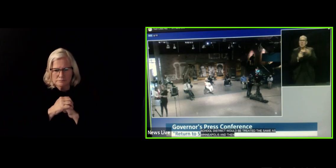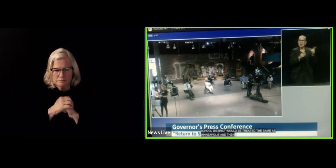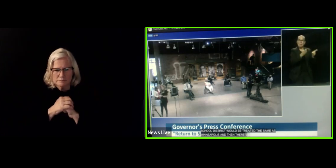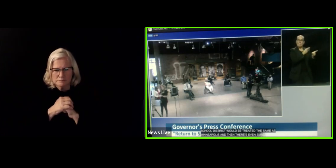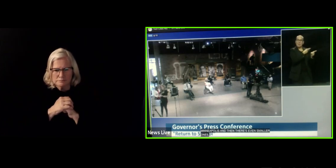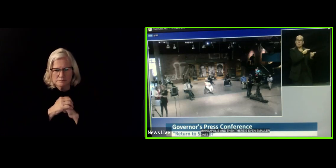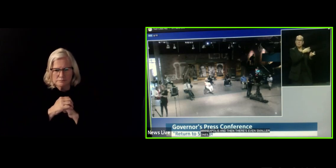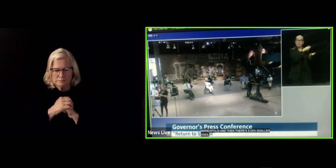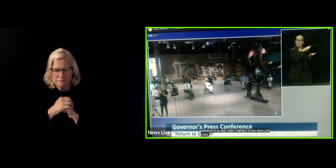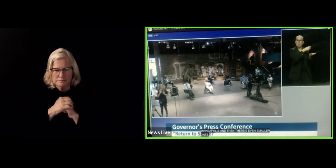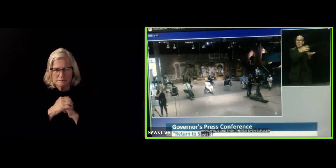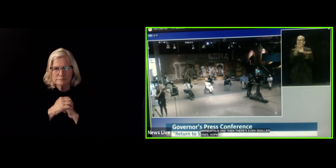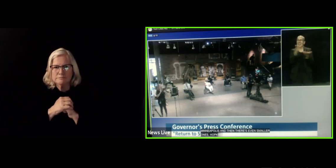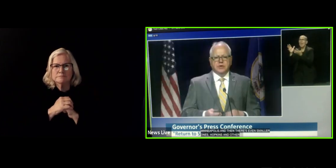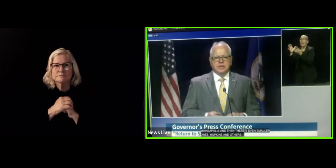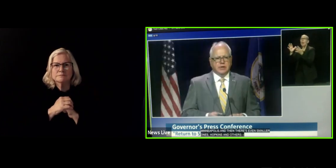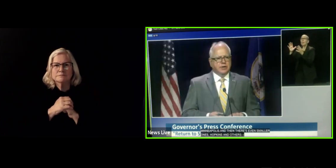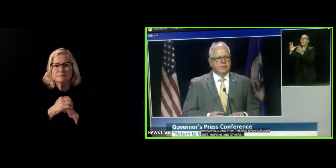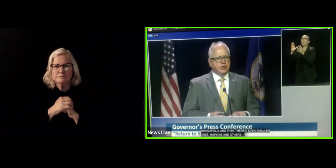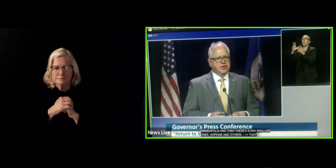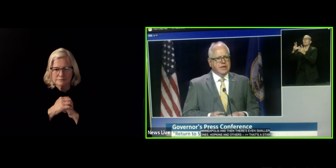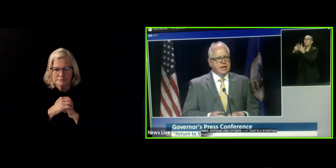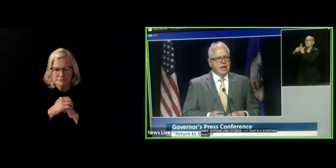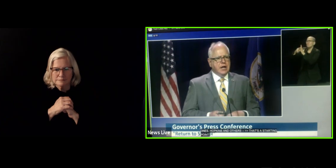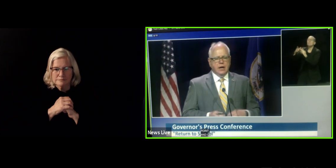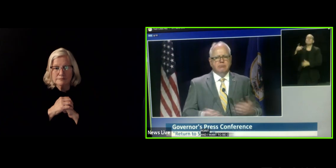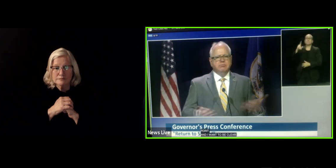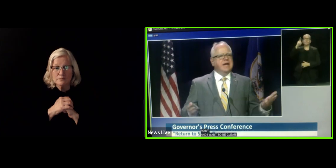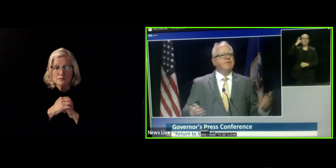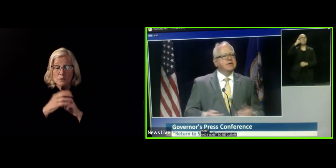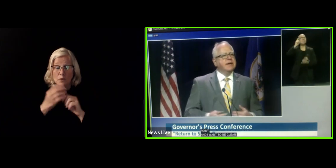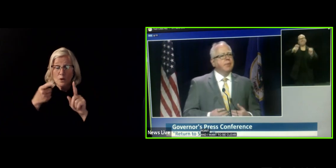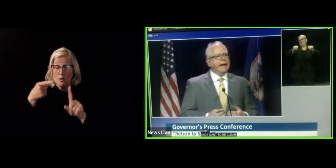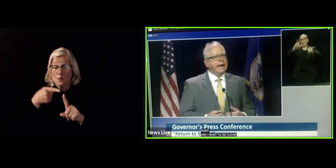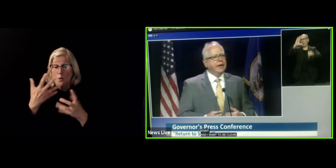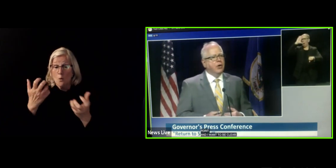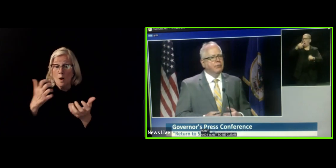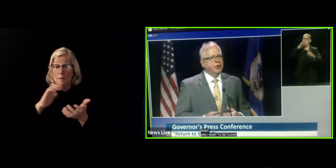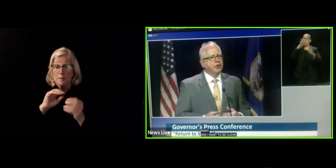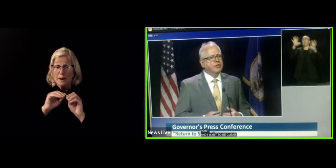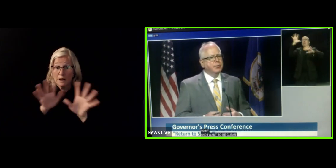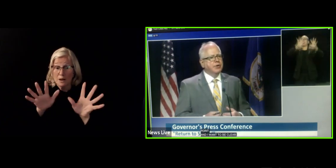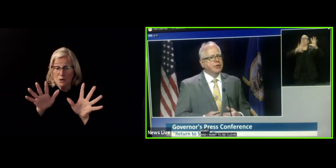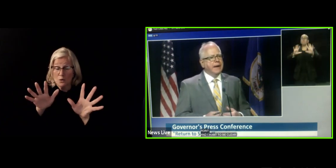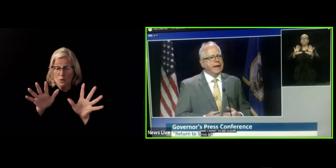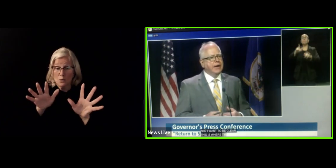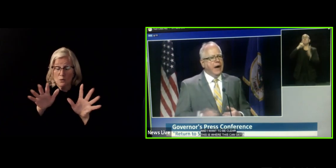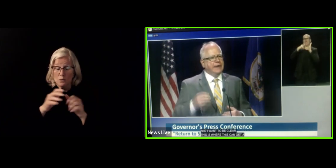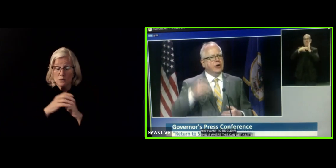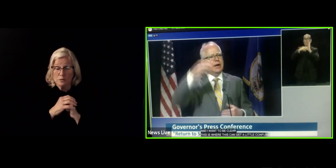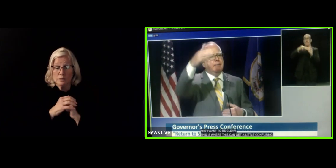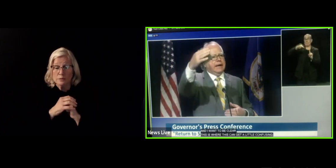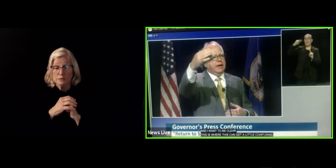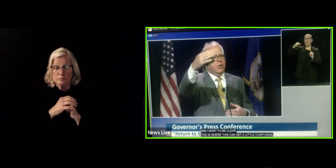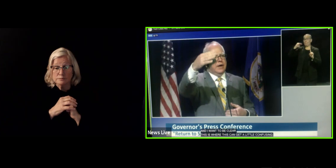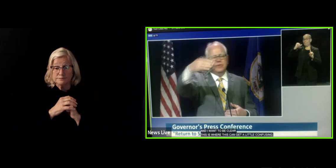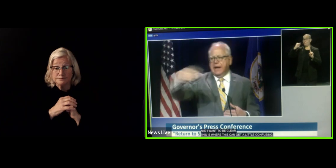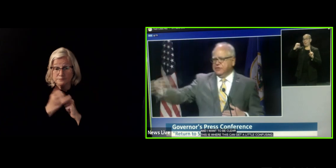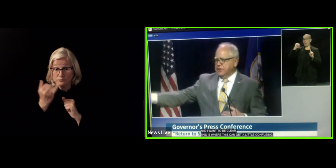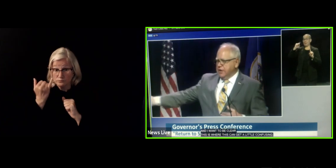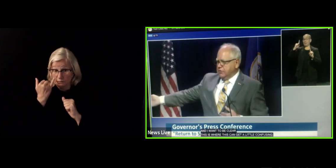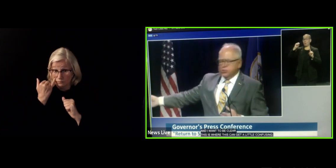point. And I want to be clear, this is where this can get a little confusing. Take, for example, Mankato. For those of you familiar with Mankato, I taught at Mankato